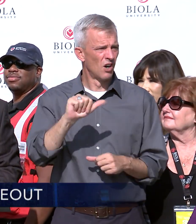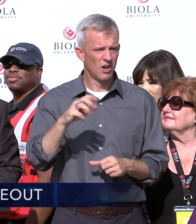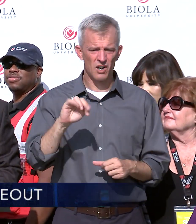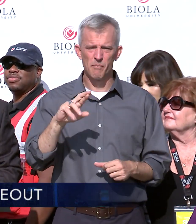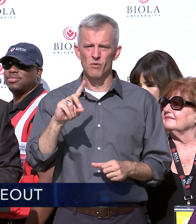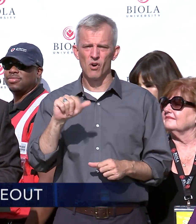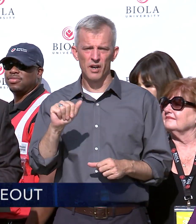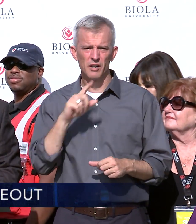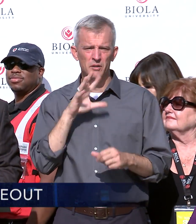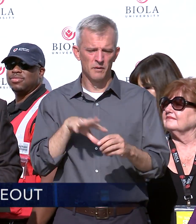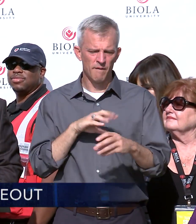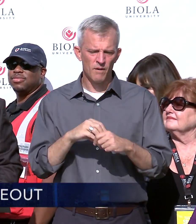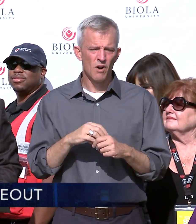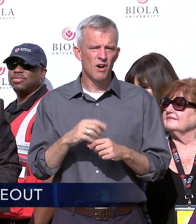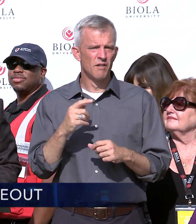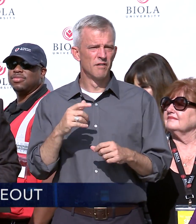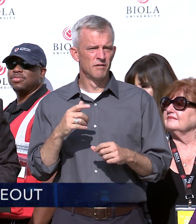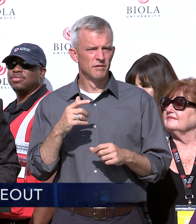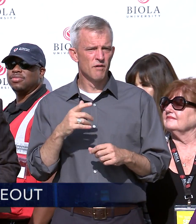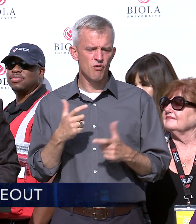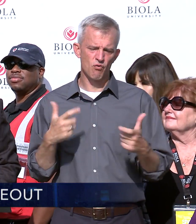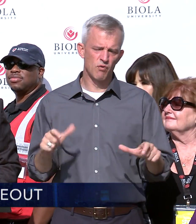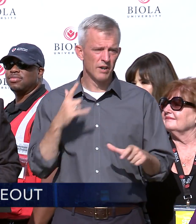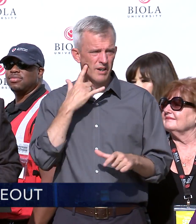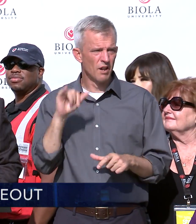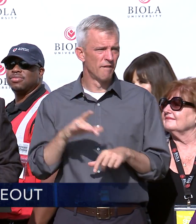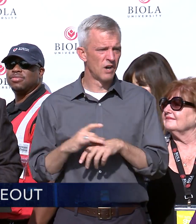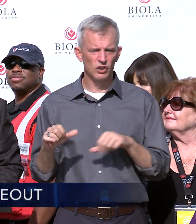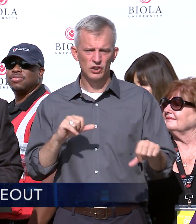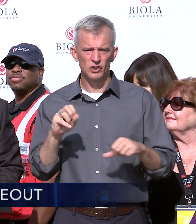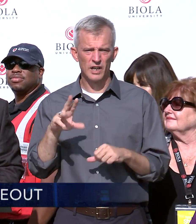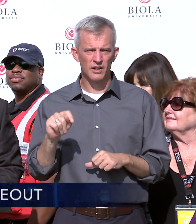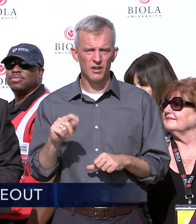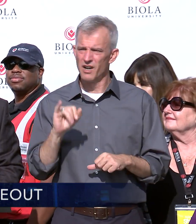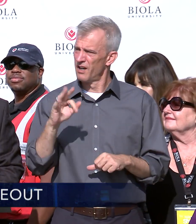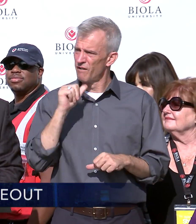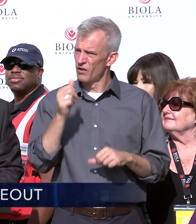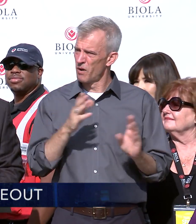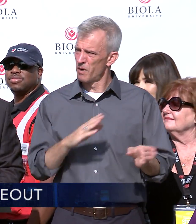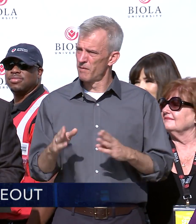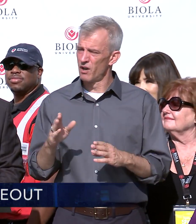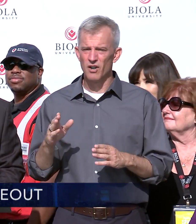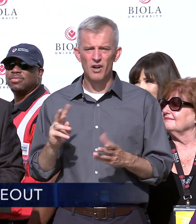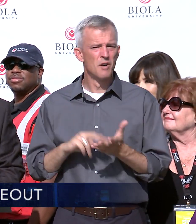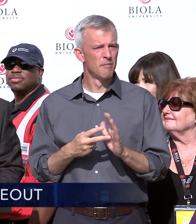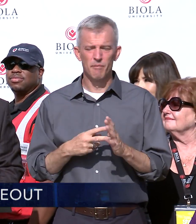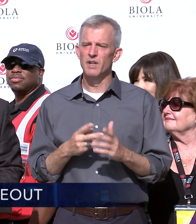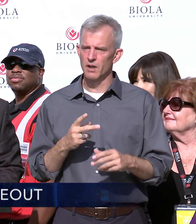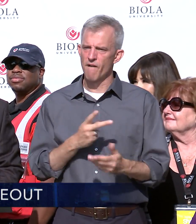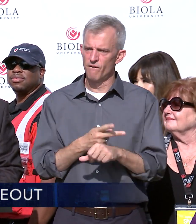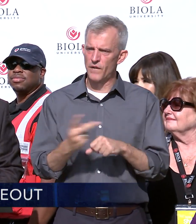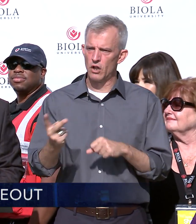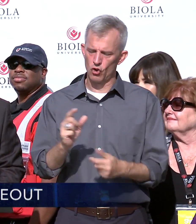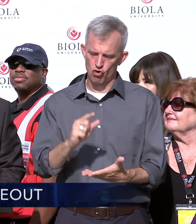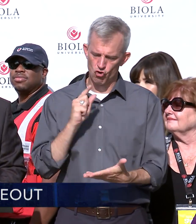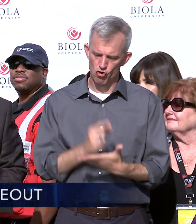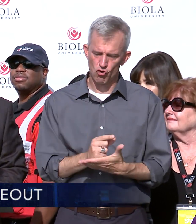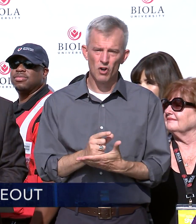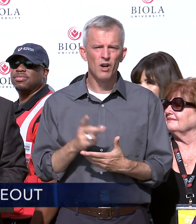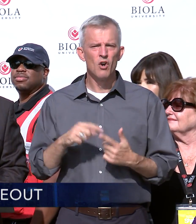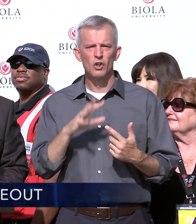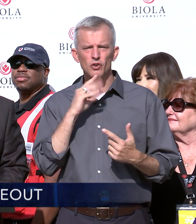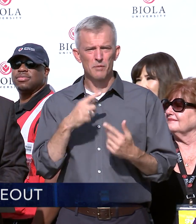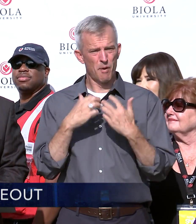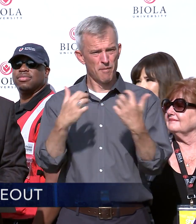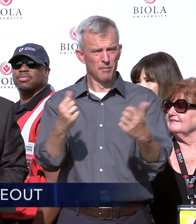Great California Shakeout. You know, if you're not prepared, you're guaranteed for failure. And when it comes to public safety, failure is not an